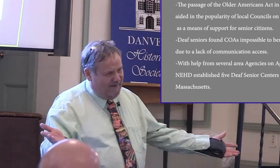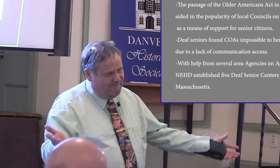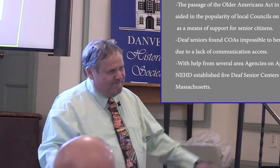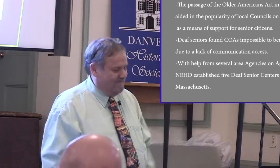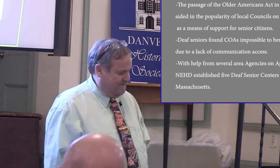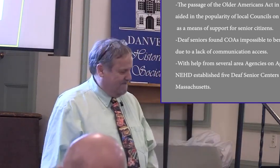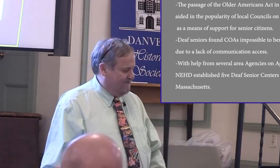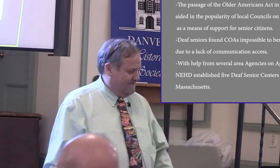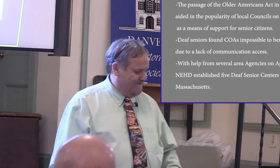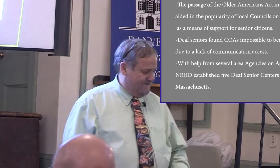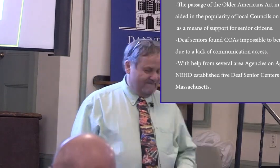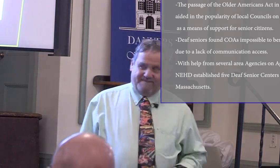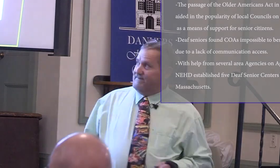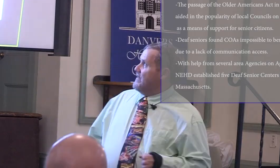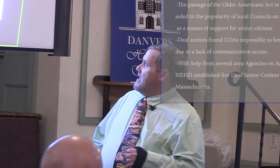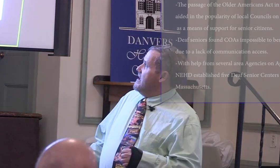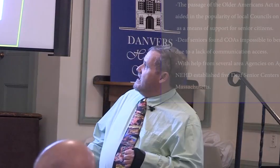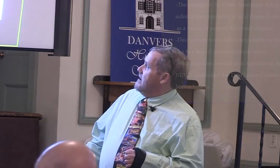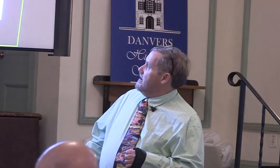what I mean.